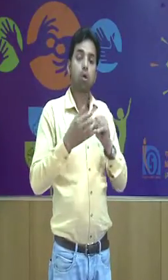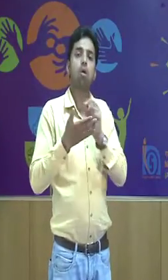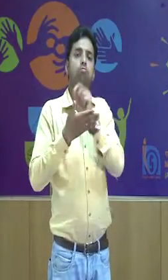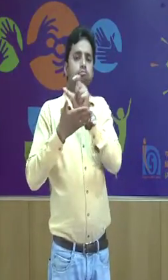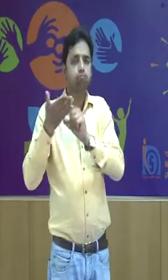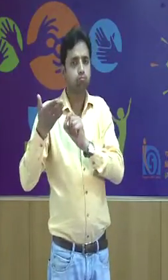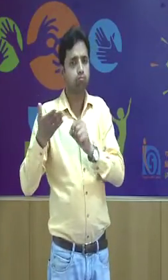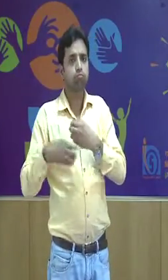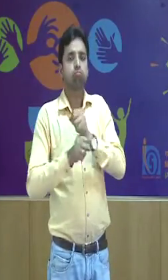writers,